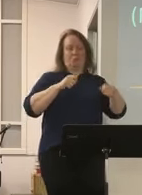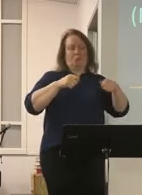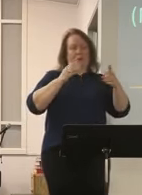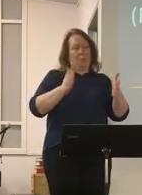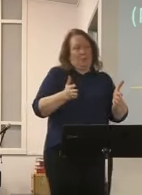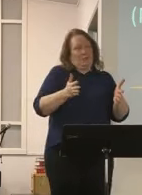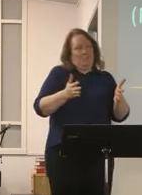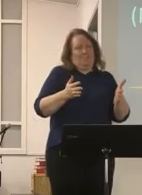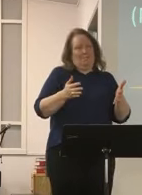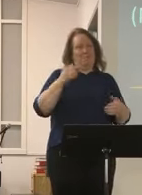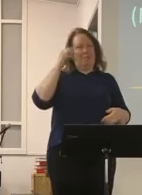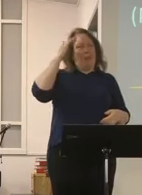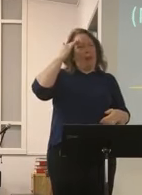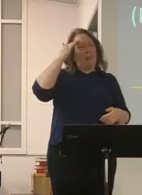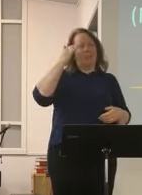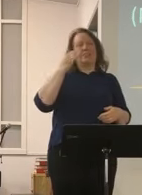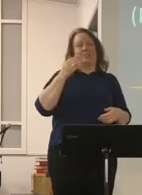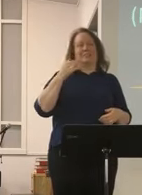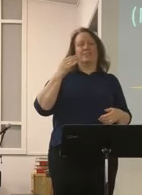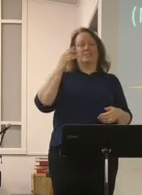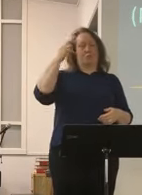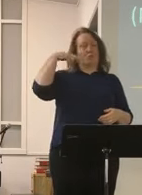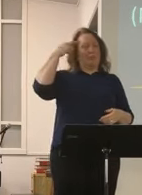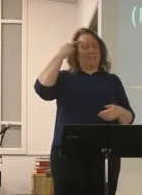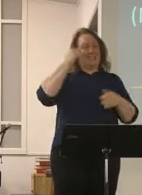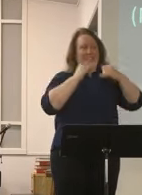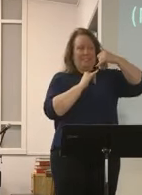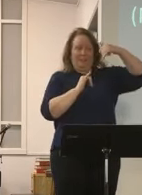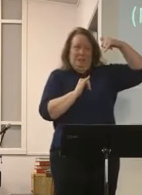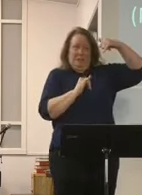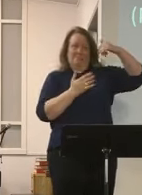I think that's why they're skinny, because they're free range.